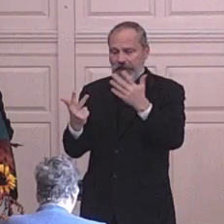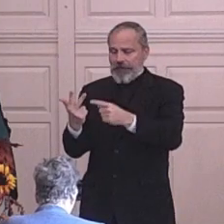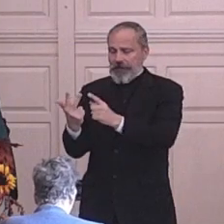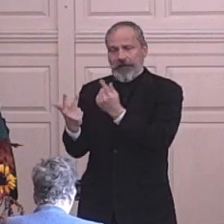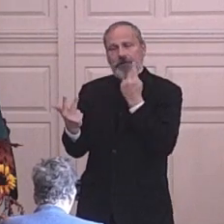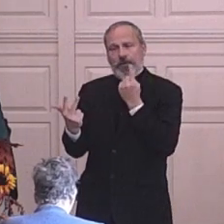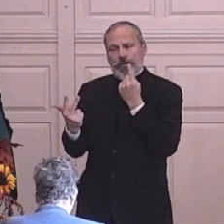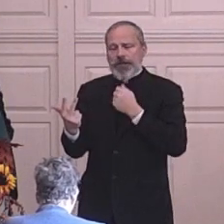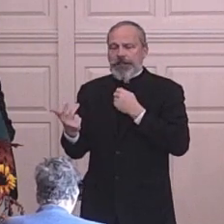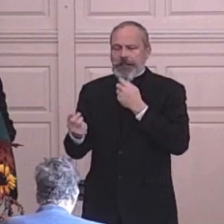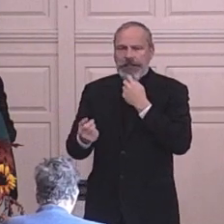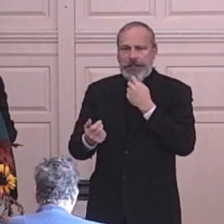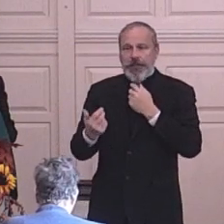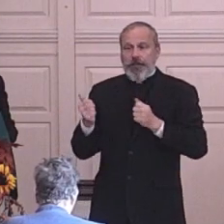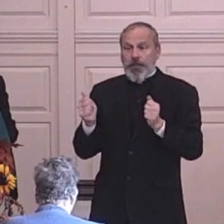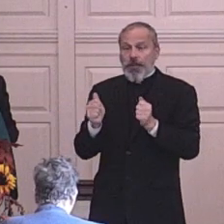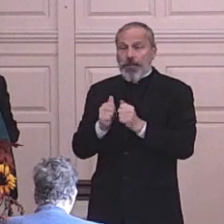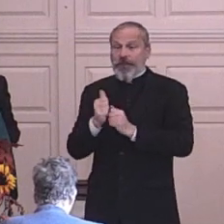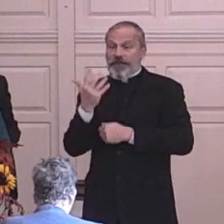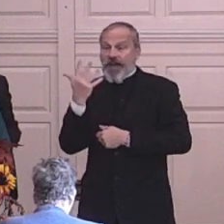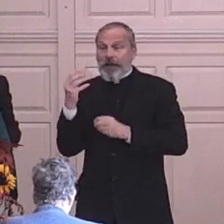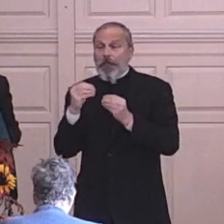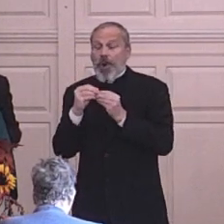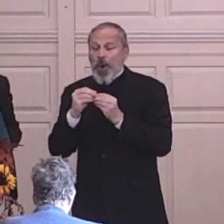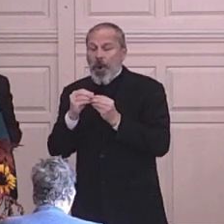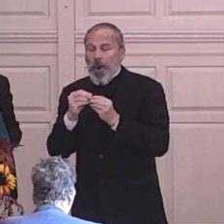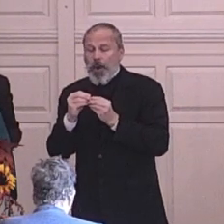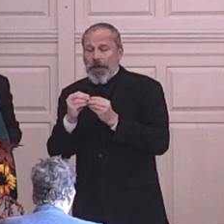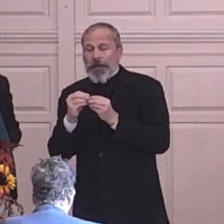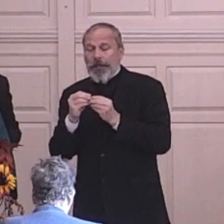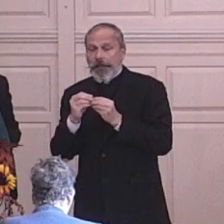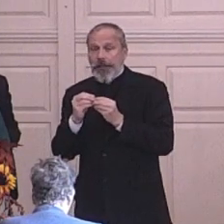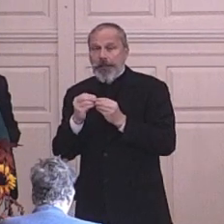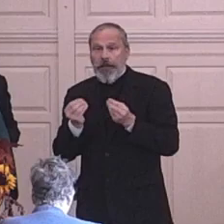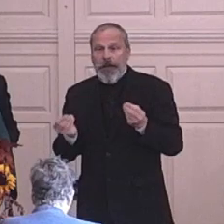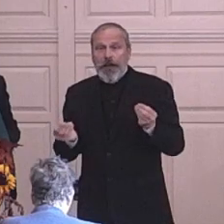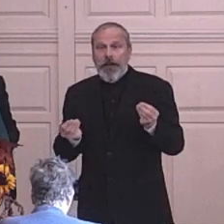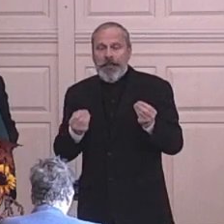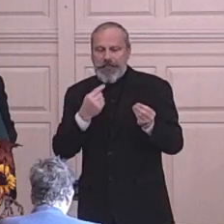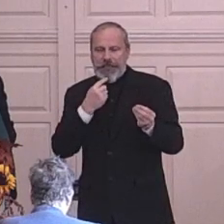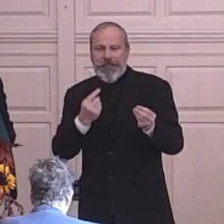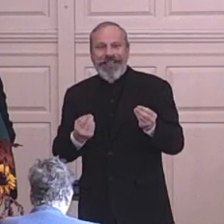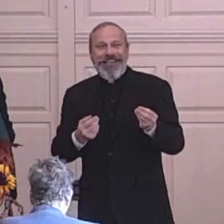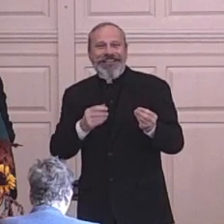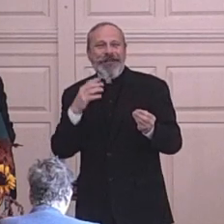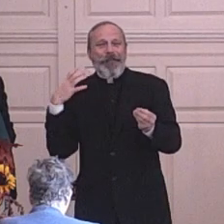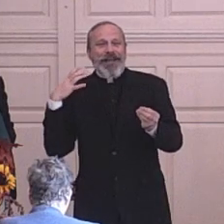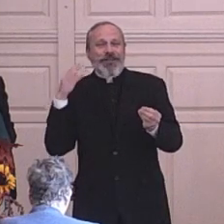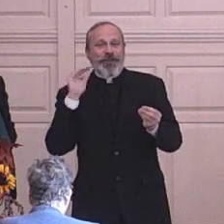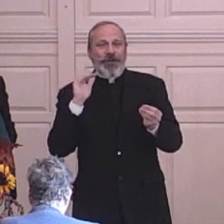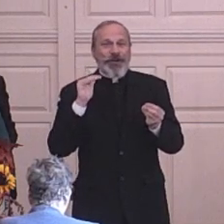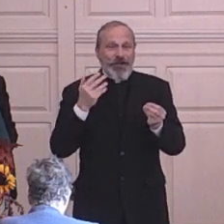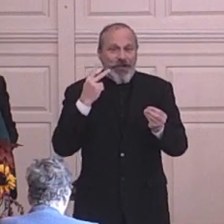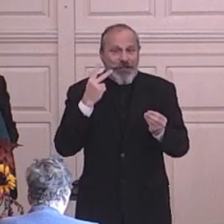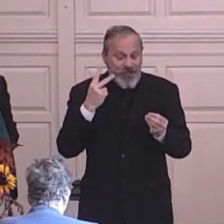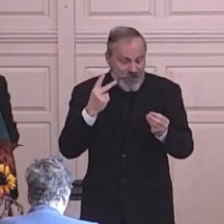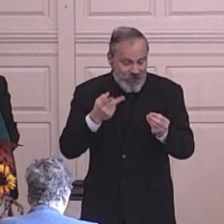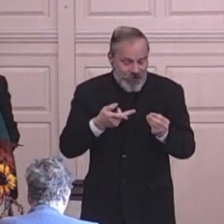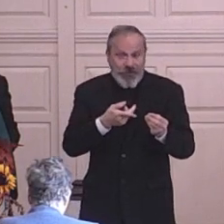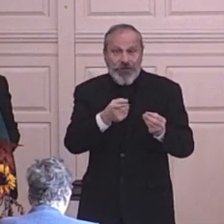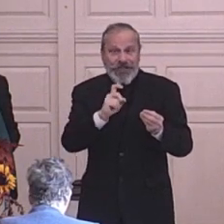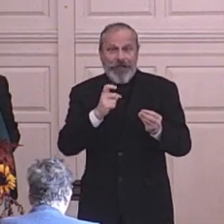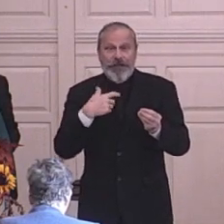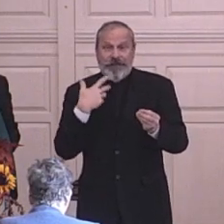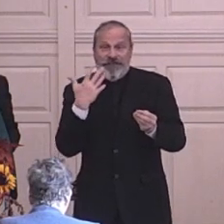forward, bringing the additional 5. He said, "Master, you gave